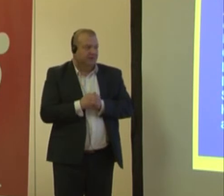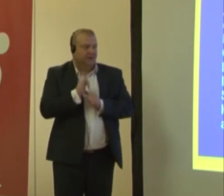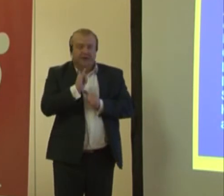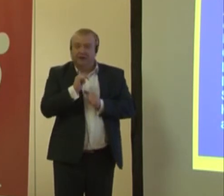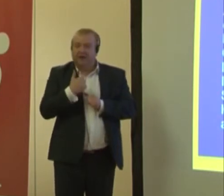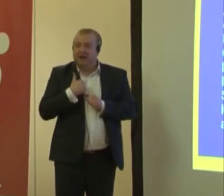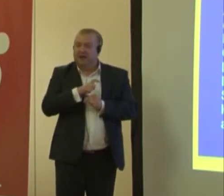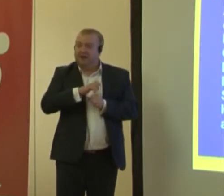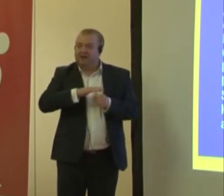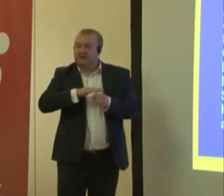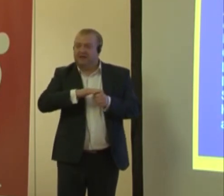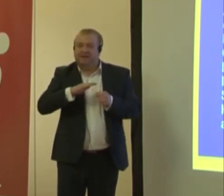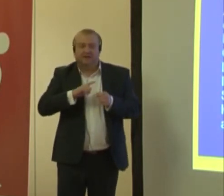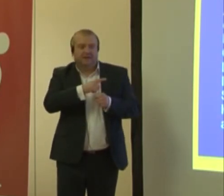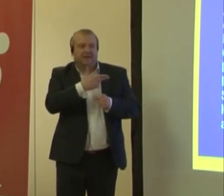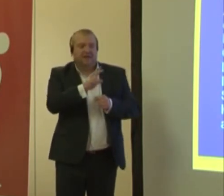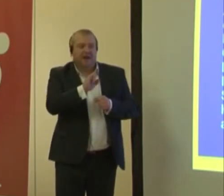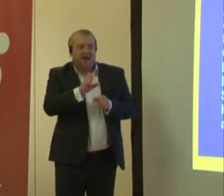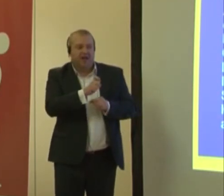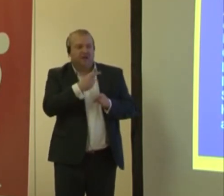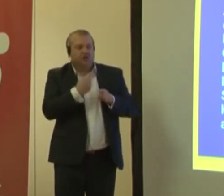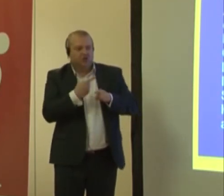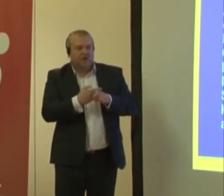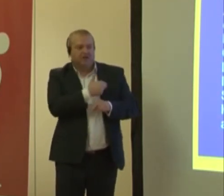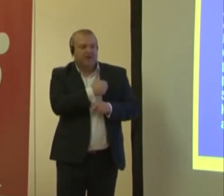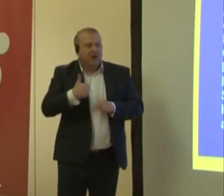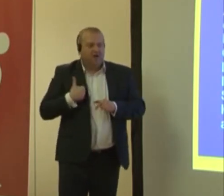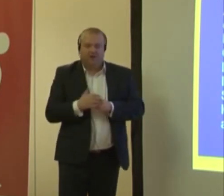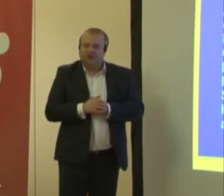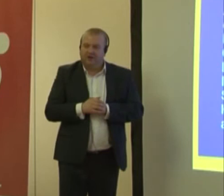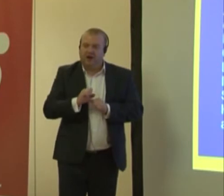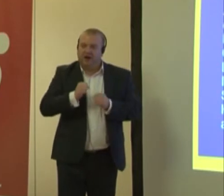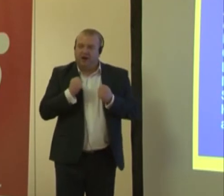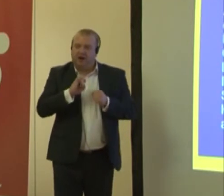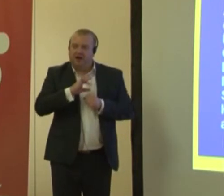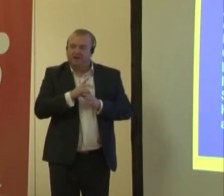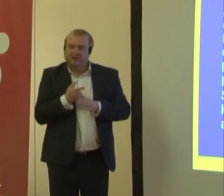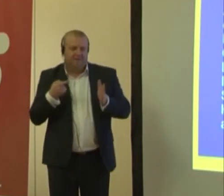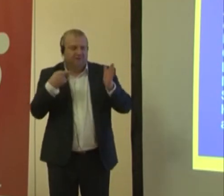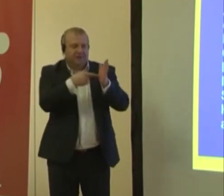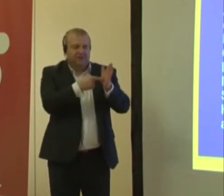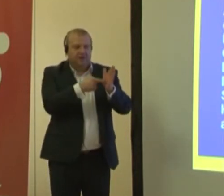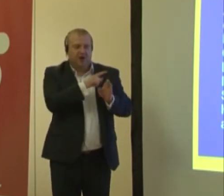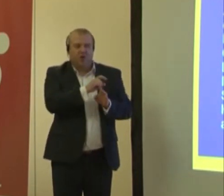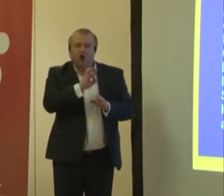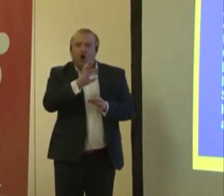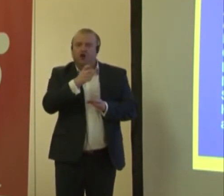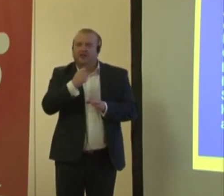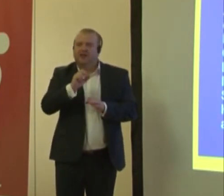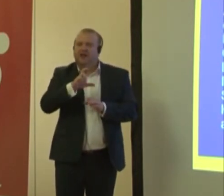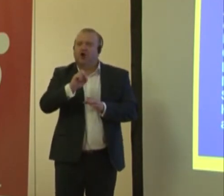our organization, we have a so-called national coordinator. Now, I don't know if Małgorzata is here. Oh, she's there at the